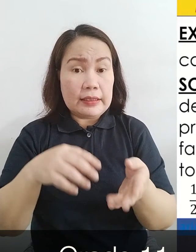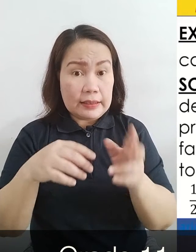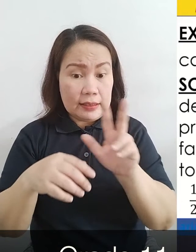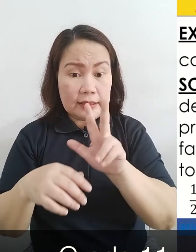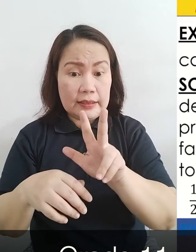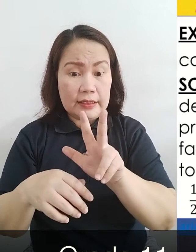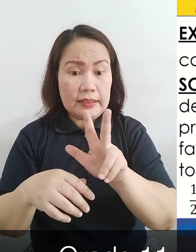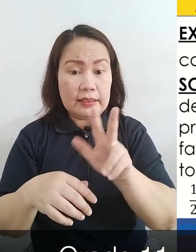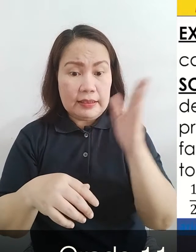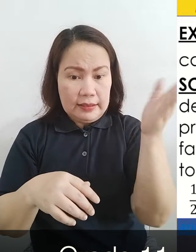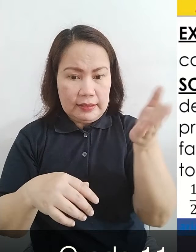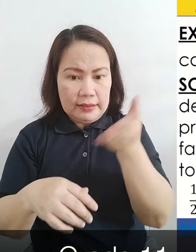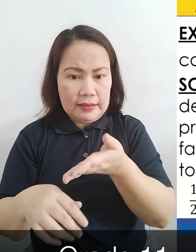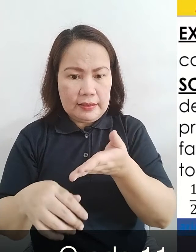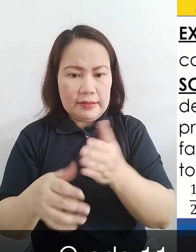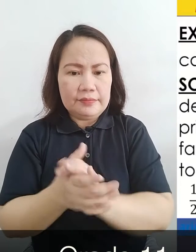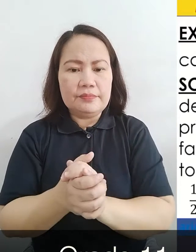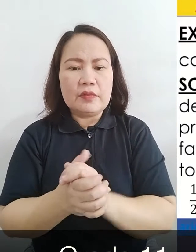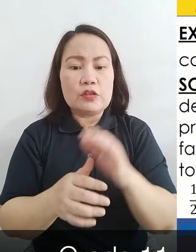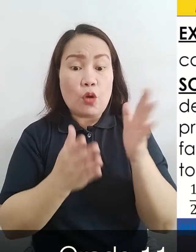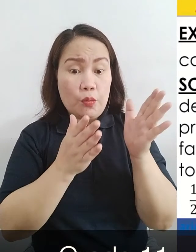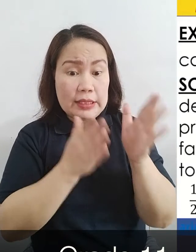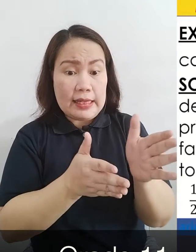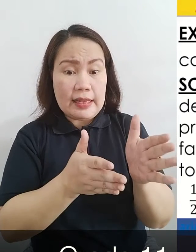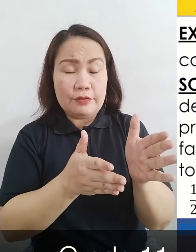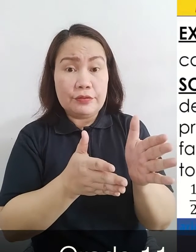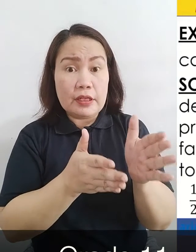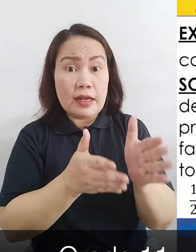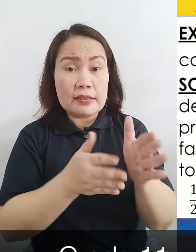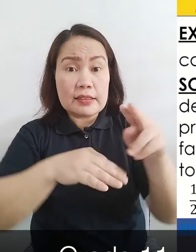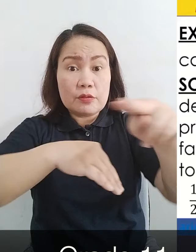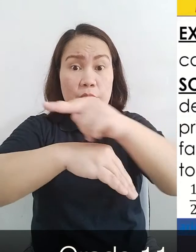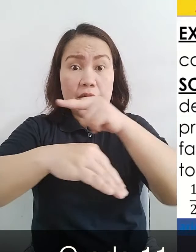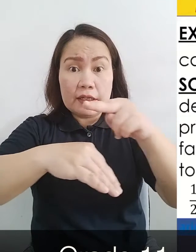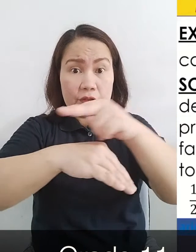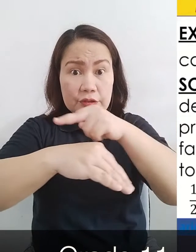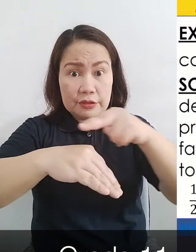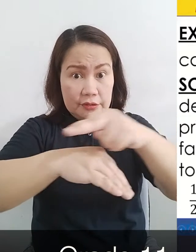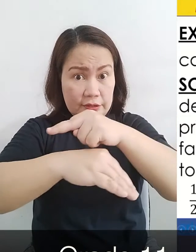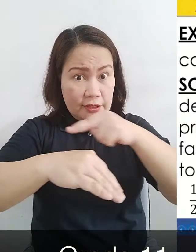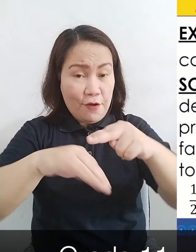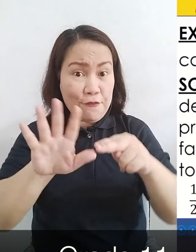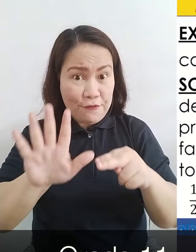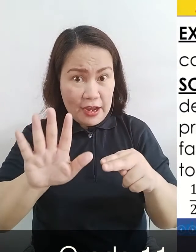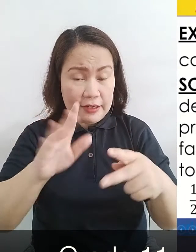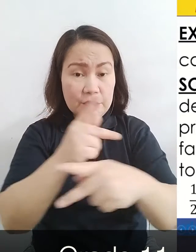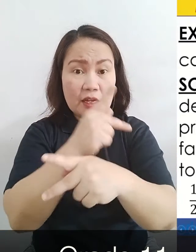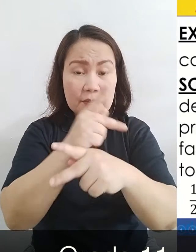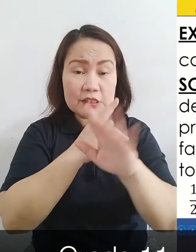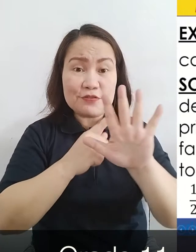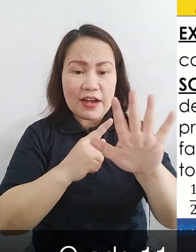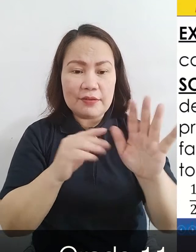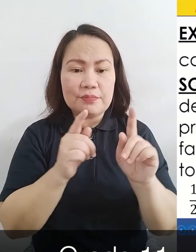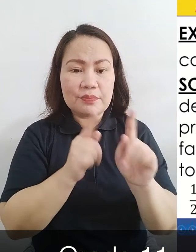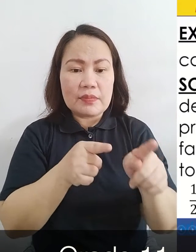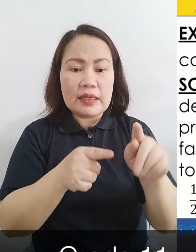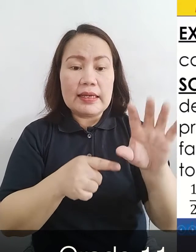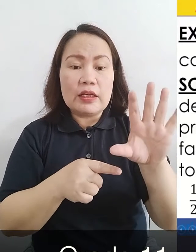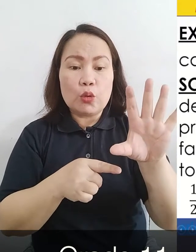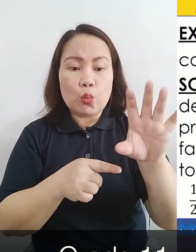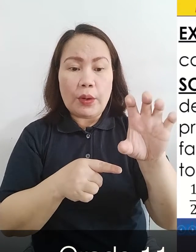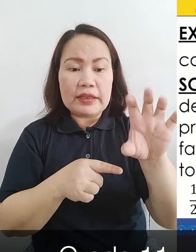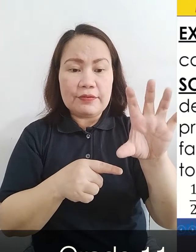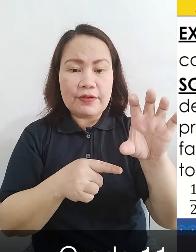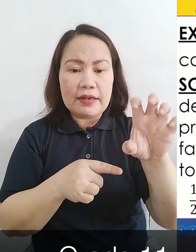yung 2, yung 3, yun lang. So, ang maiwan sa numerator is yung 5. 5